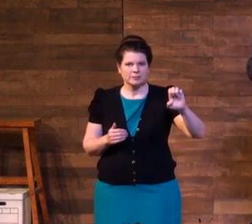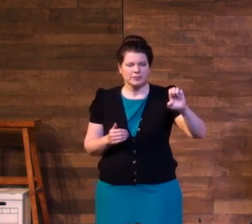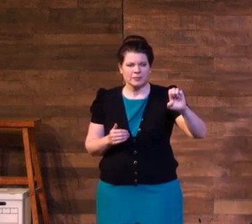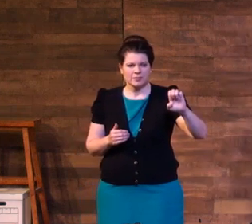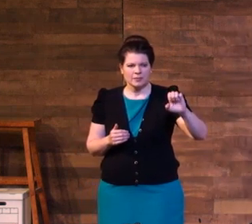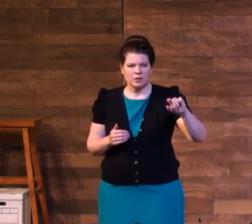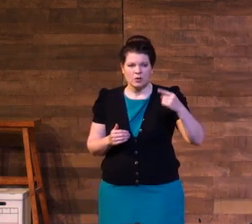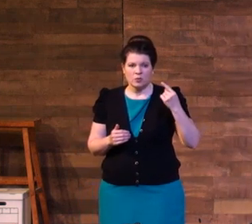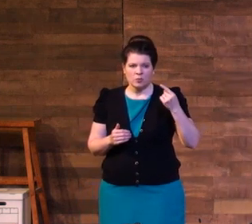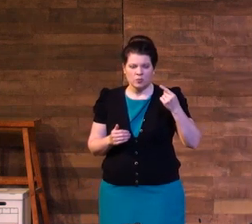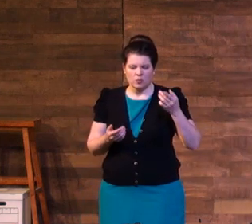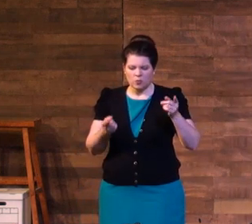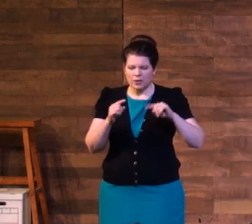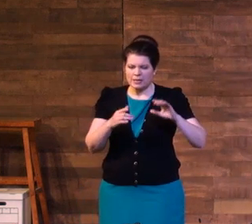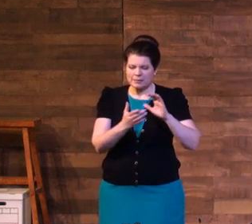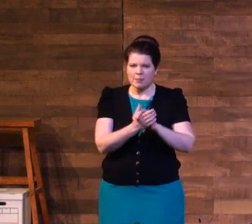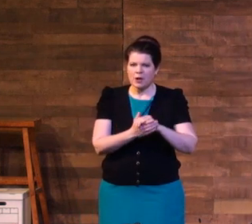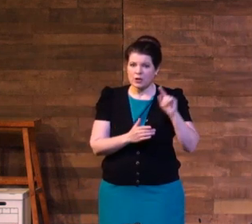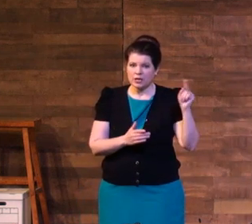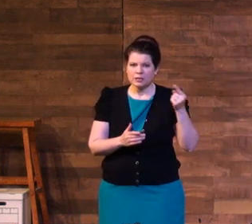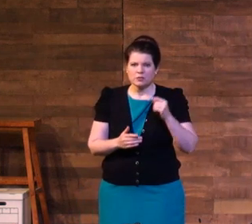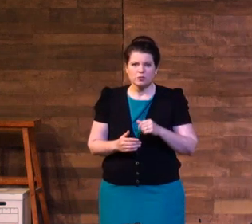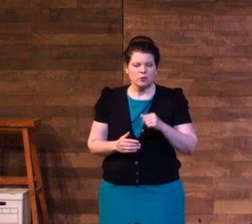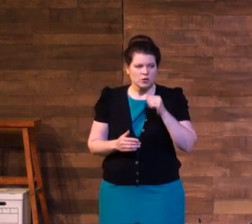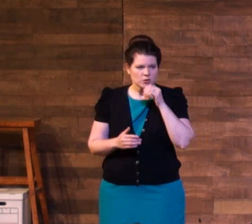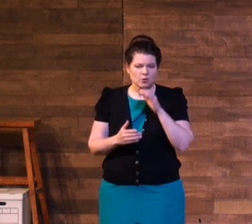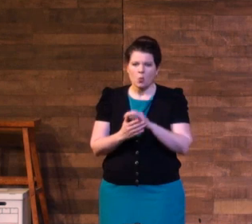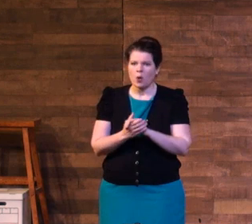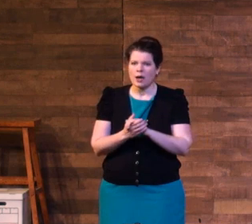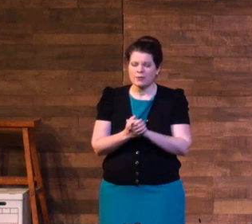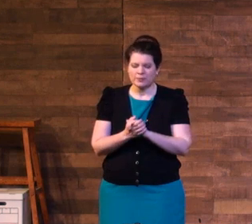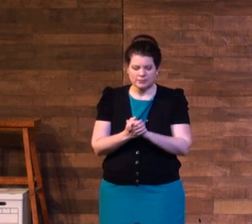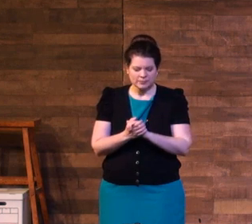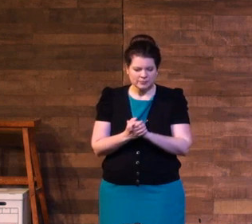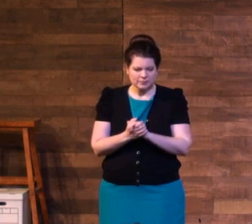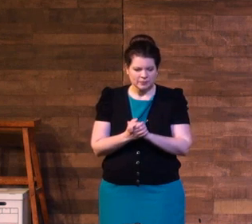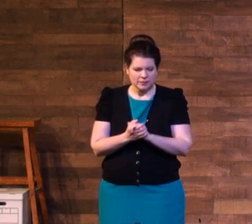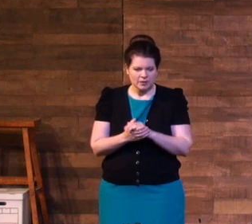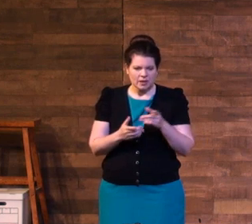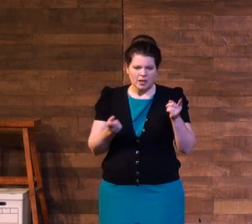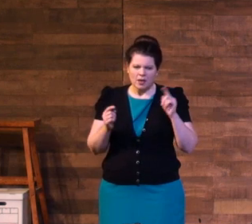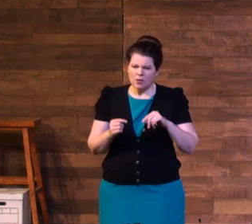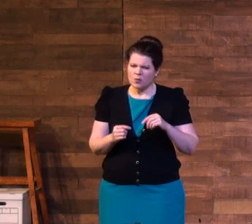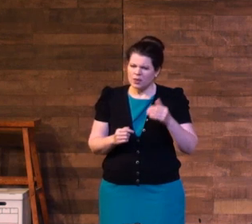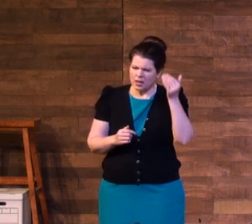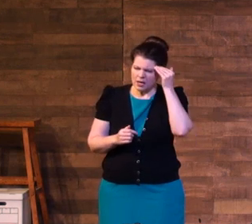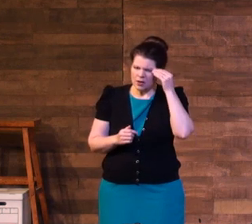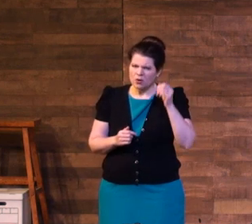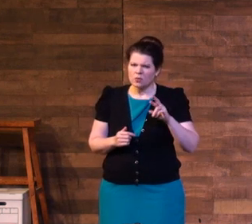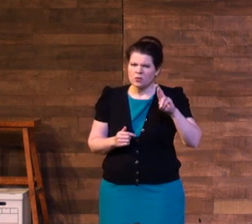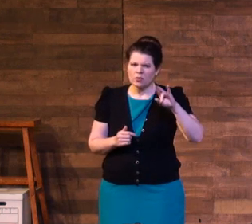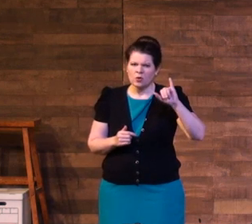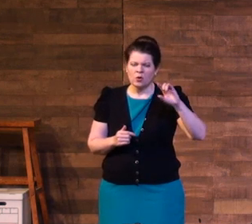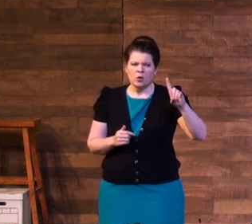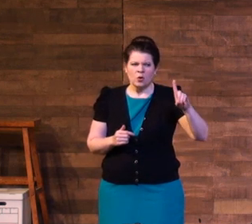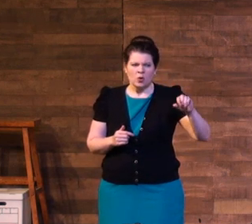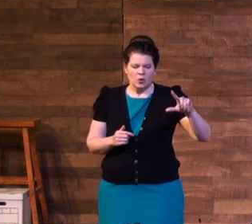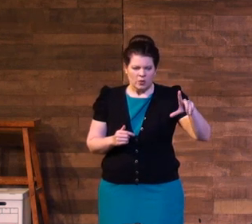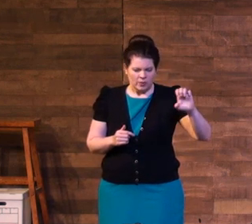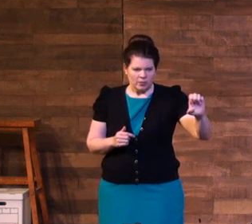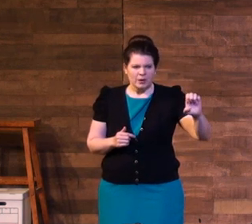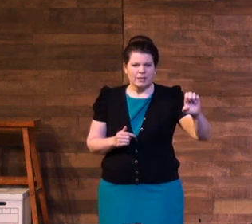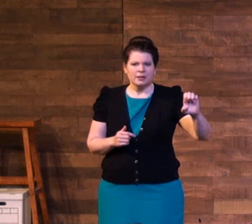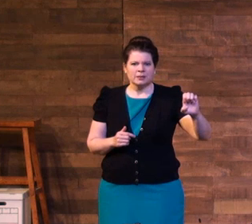Delilah. And we're told that when they guess that riddle, because the groomsmen